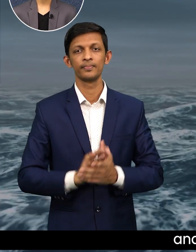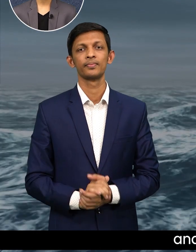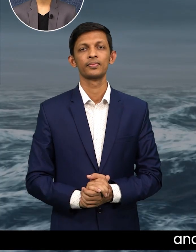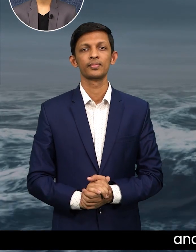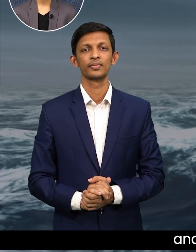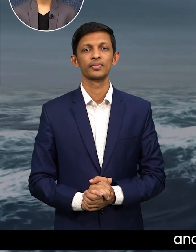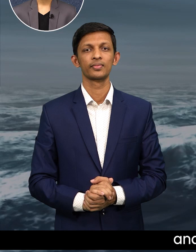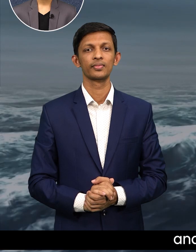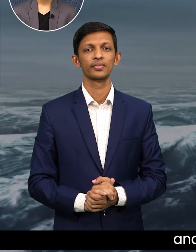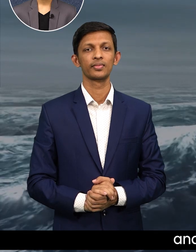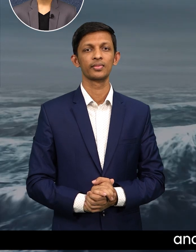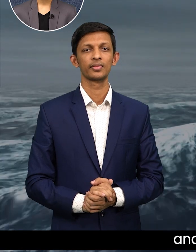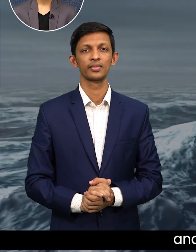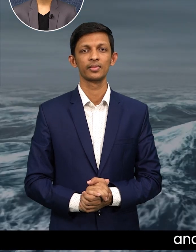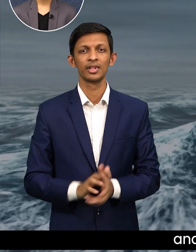levels.